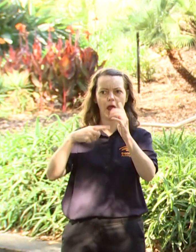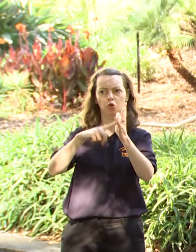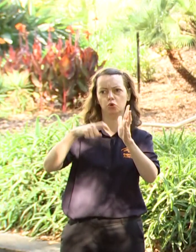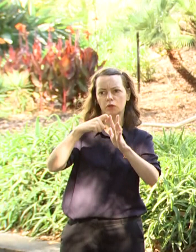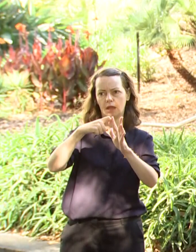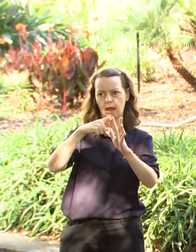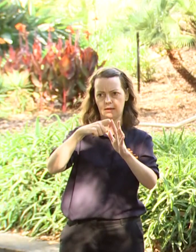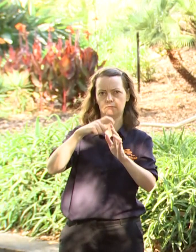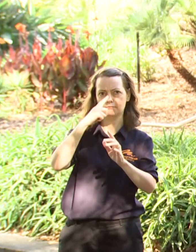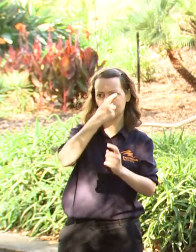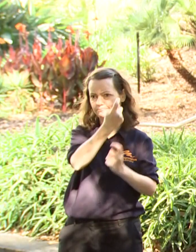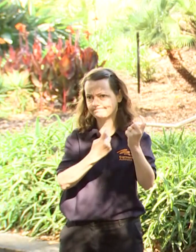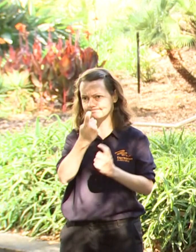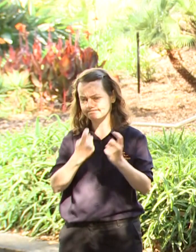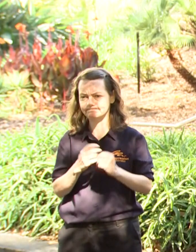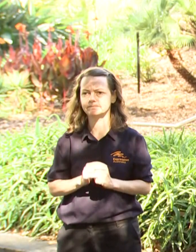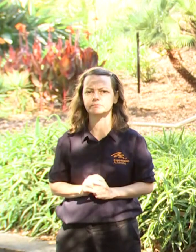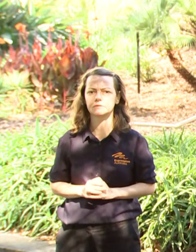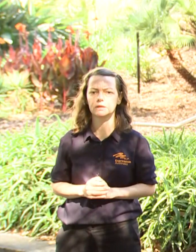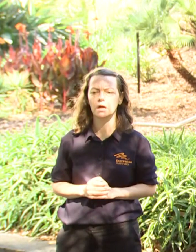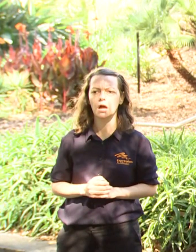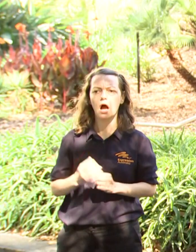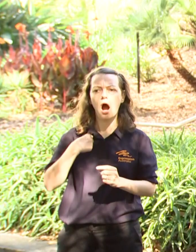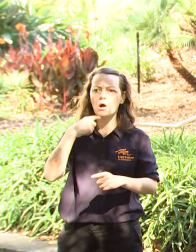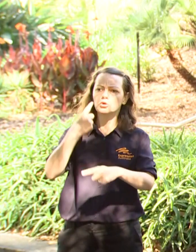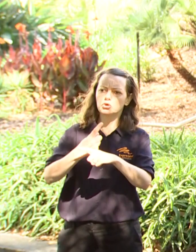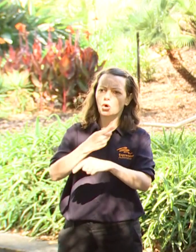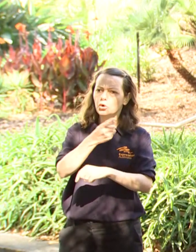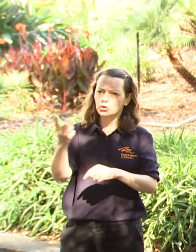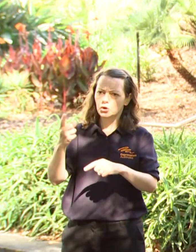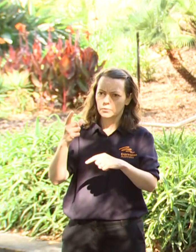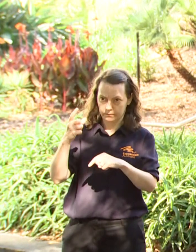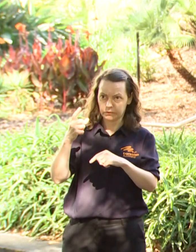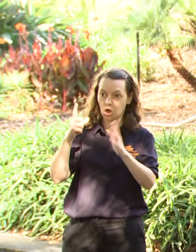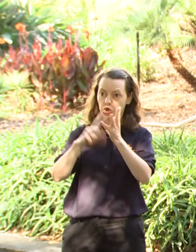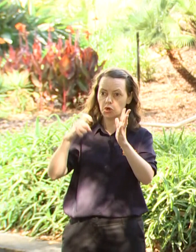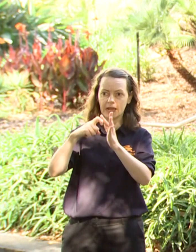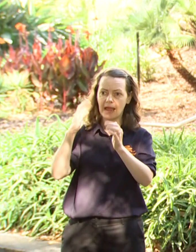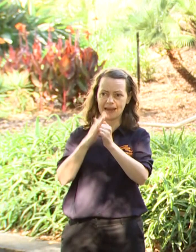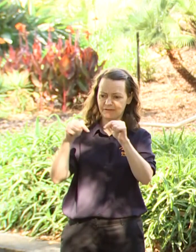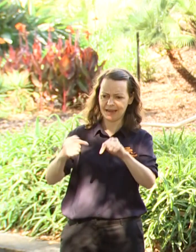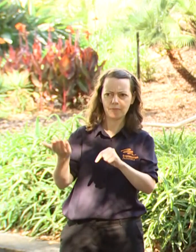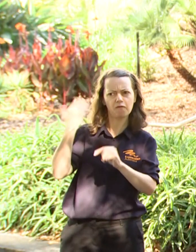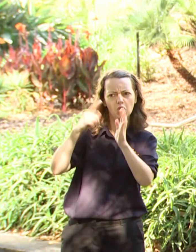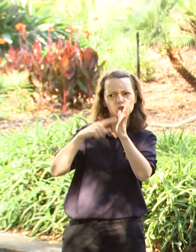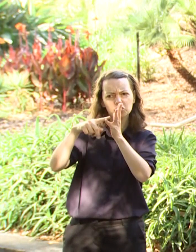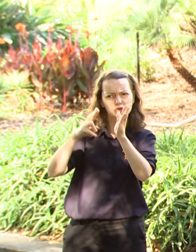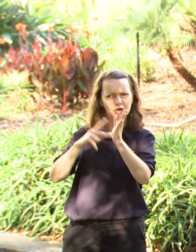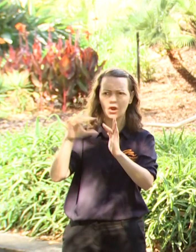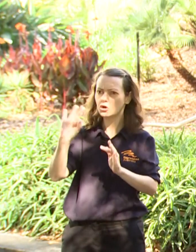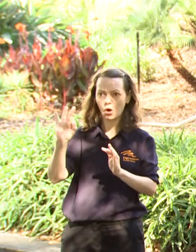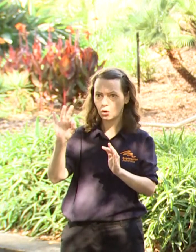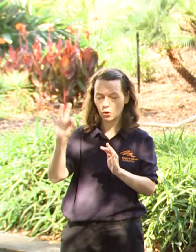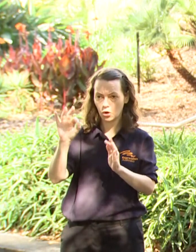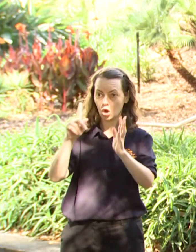any reporting about the UK variant not being new to Victoria is simply wrong. The strain we are talking about at the